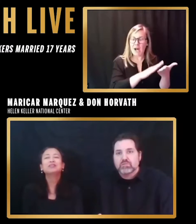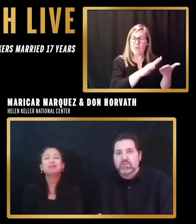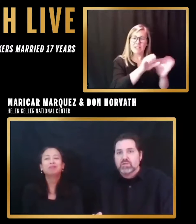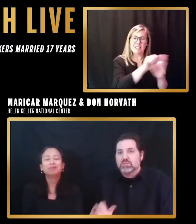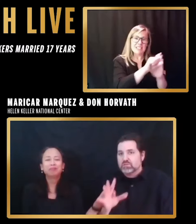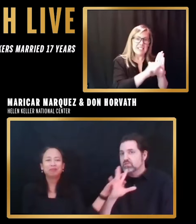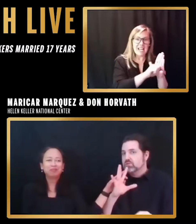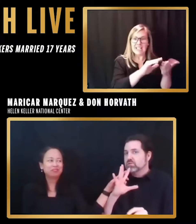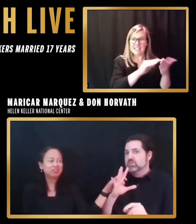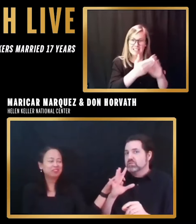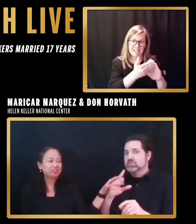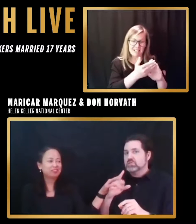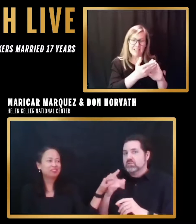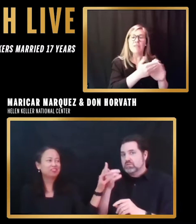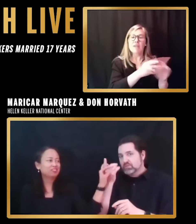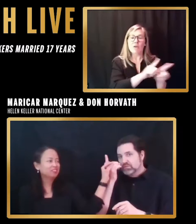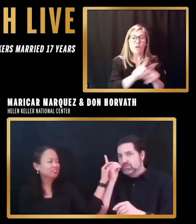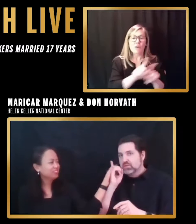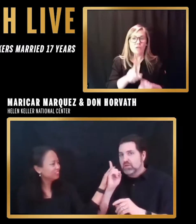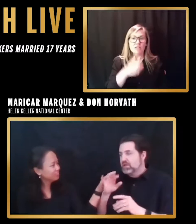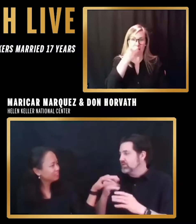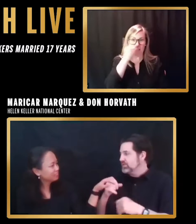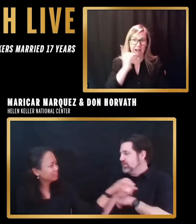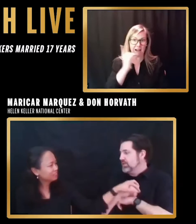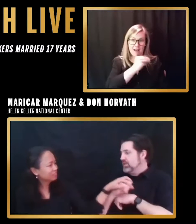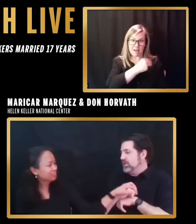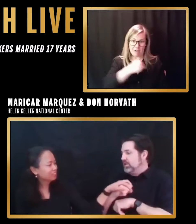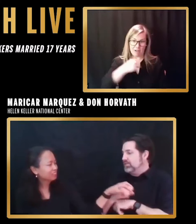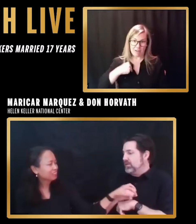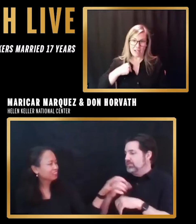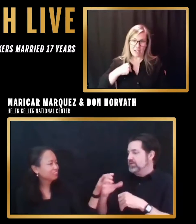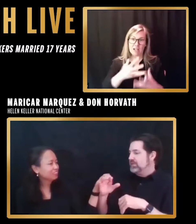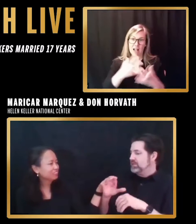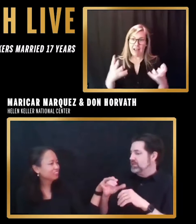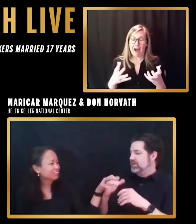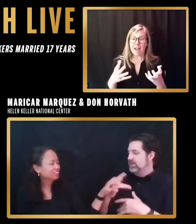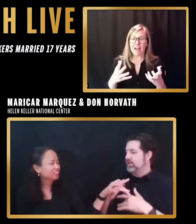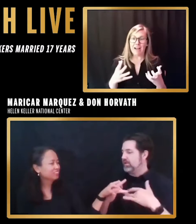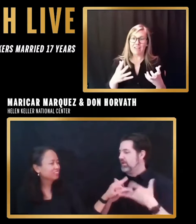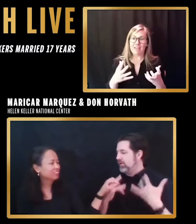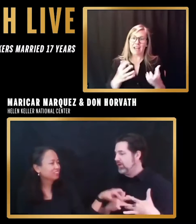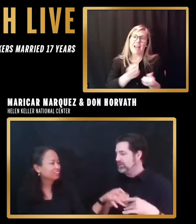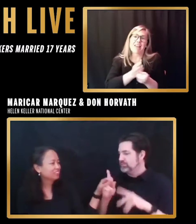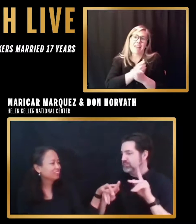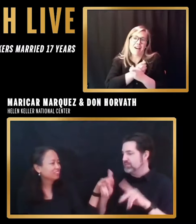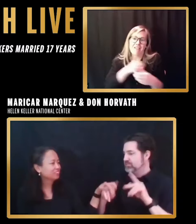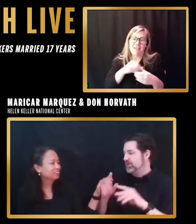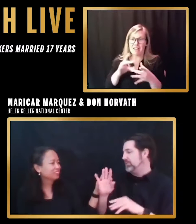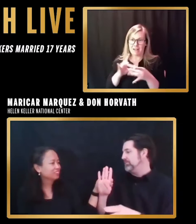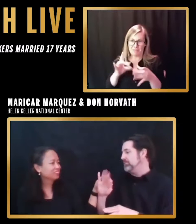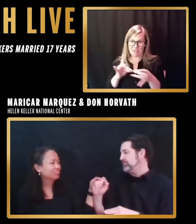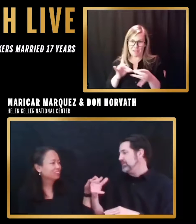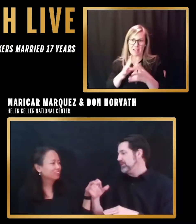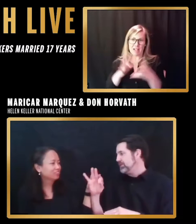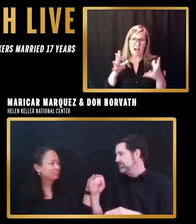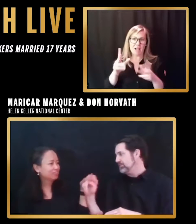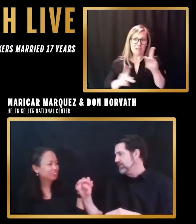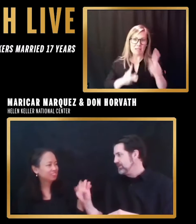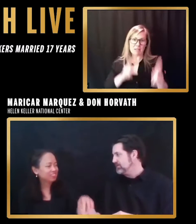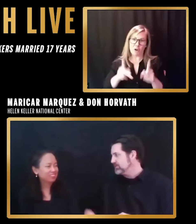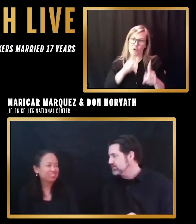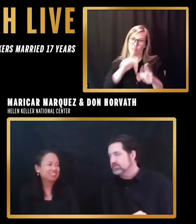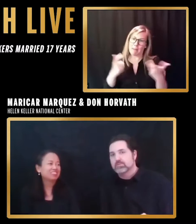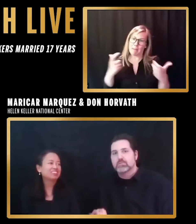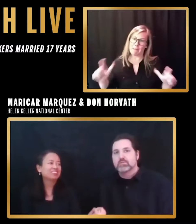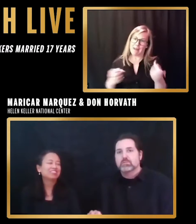and Maricar know that you're definitely getting a lot of love in the comments over here. There are a lot of people that are big fans of yours. So just wanted to share that